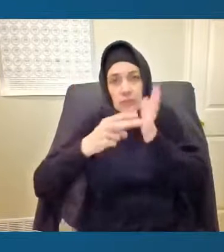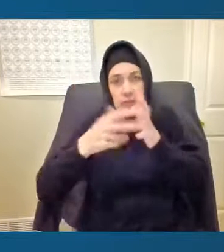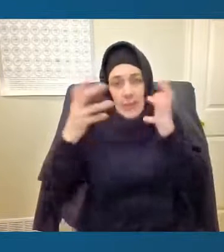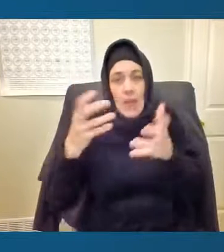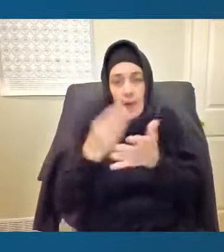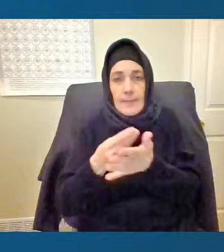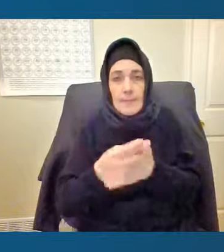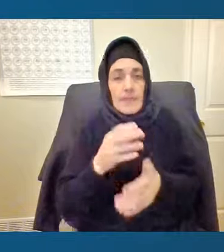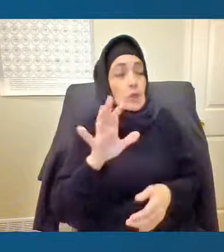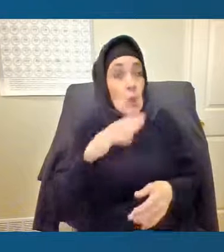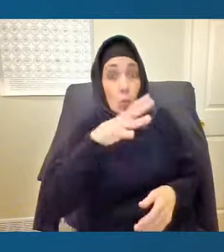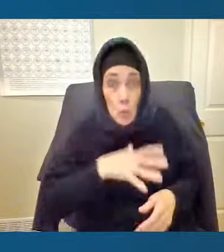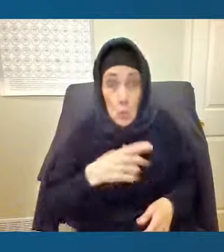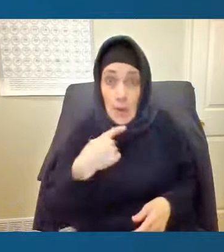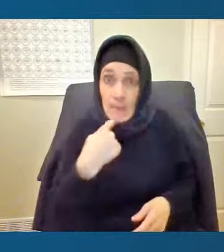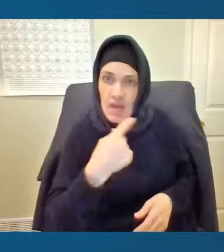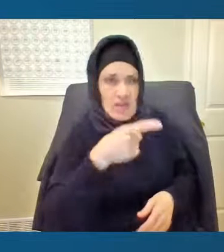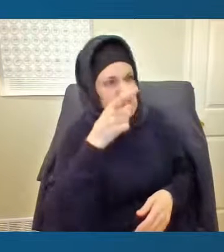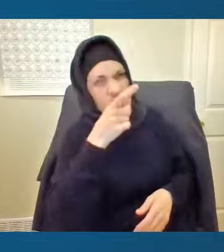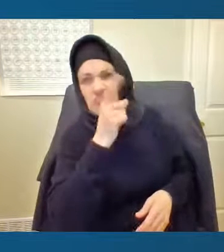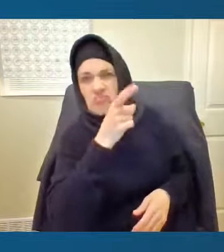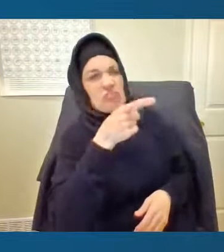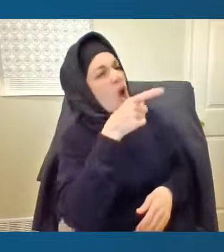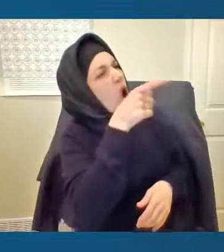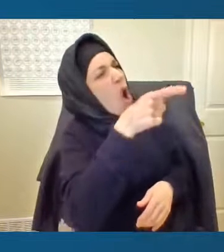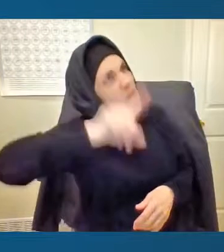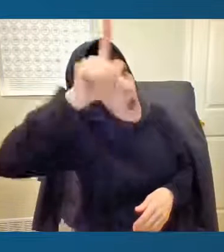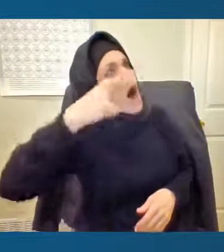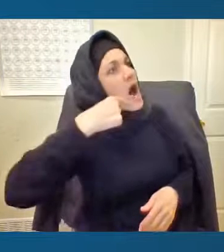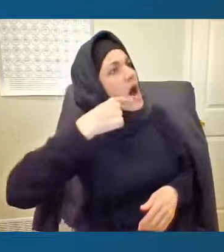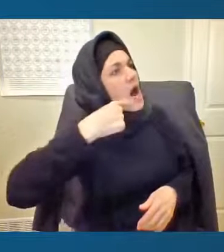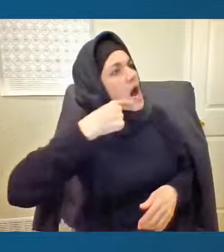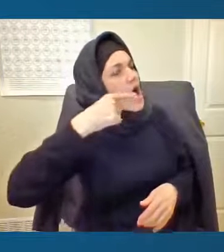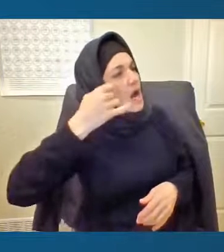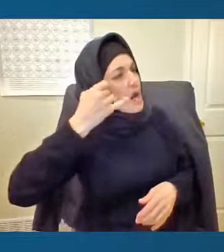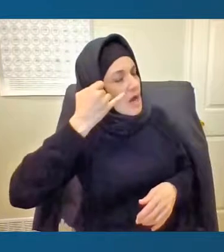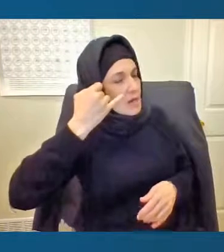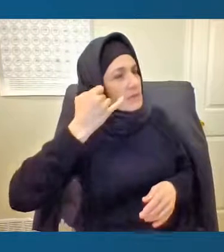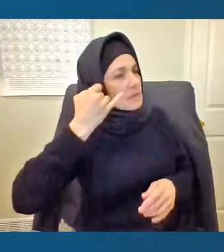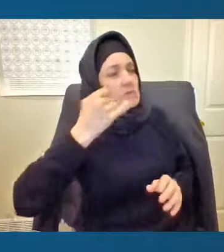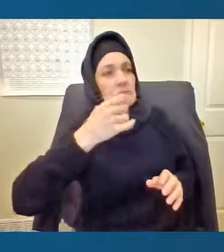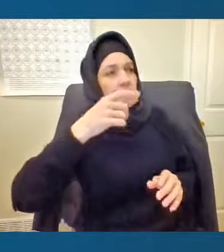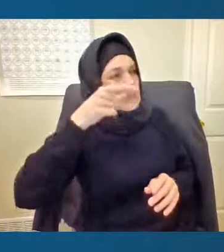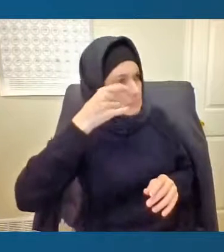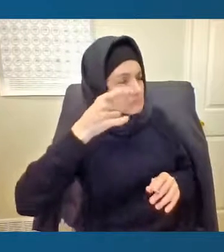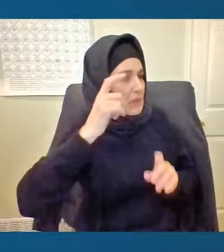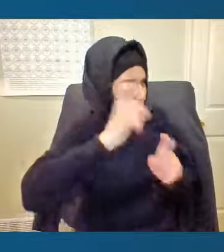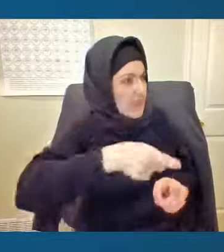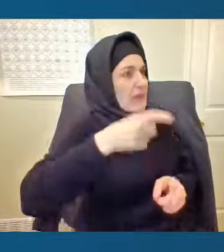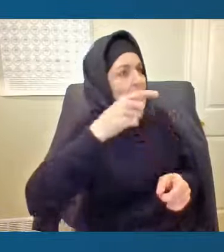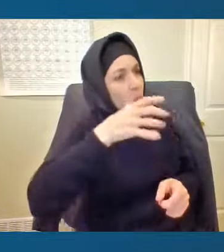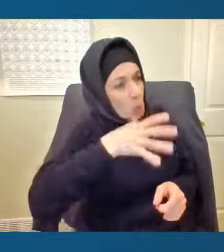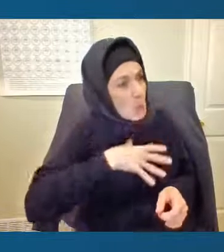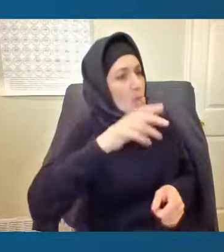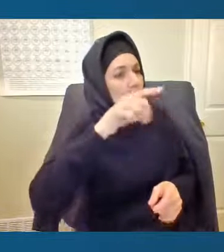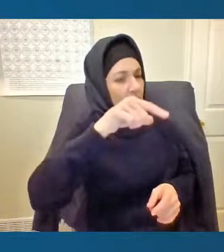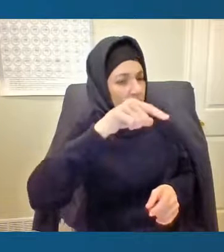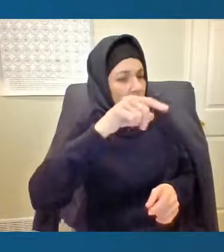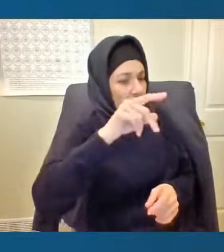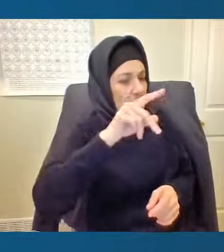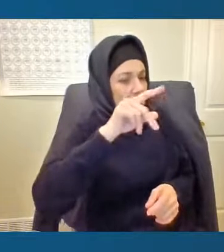you to limit it? Umar ibn Khattab literally just got down the member. He says, okay, I'm getting down the